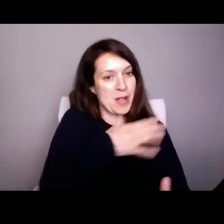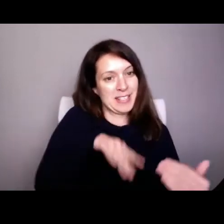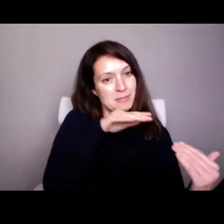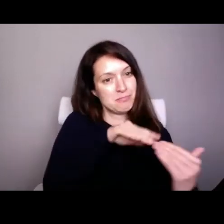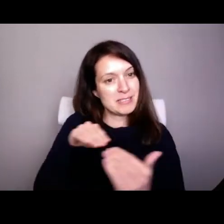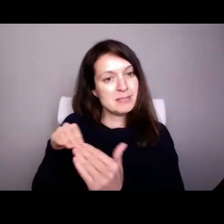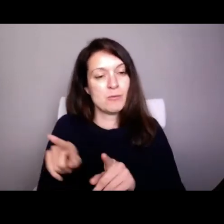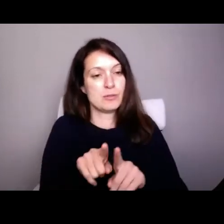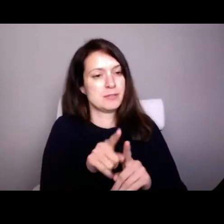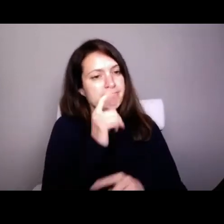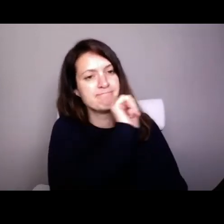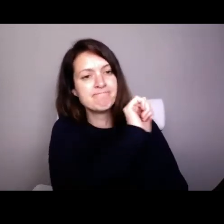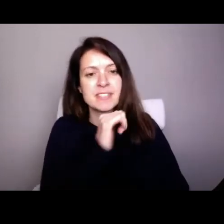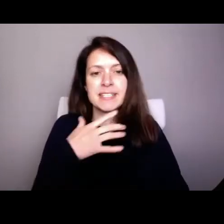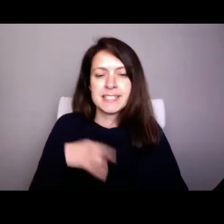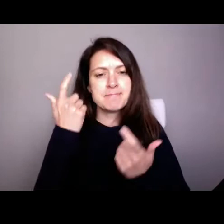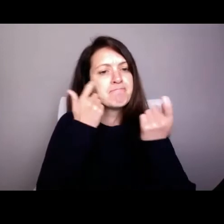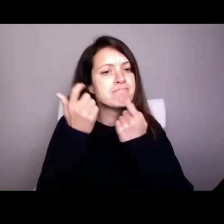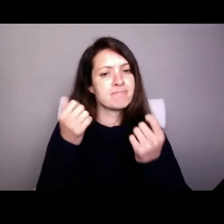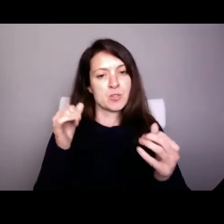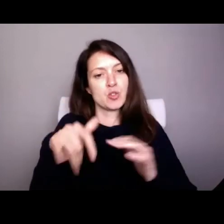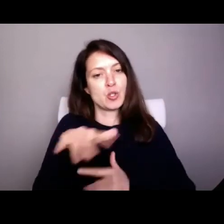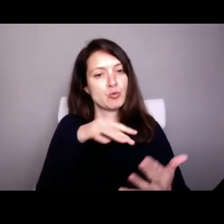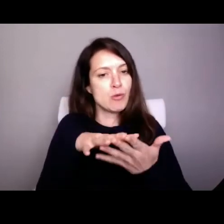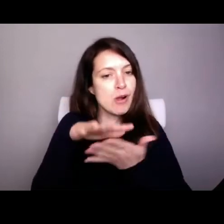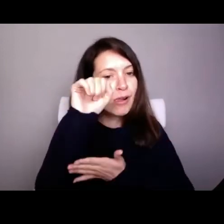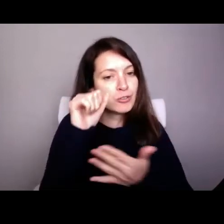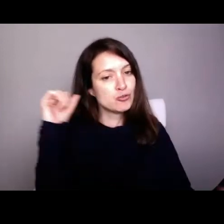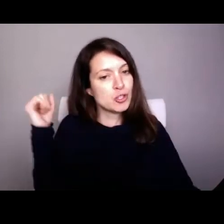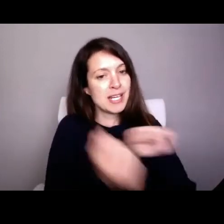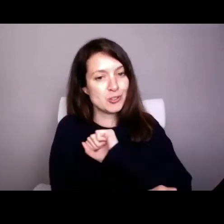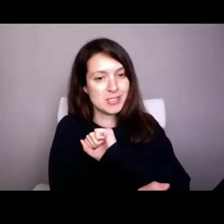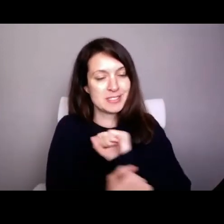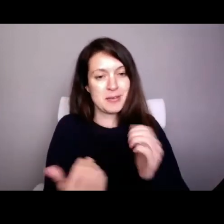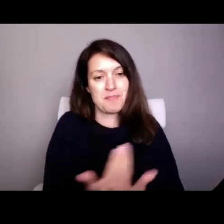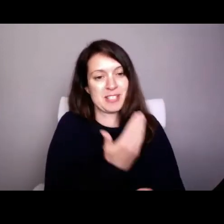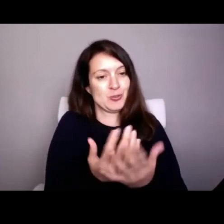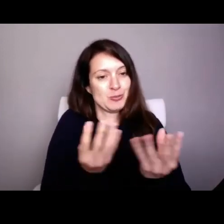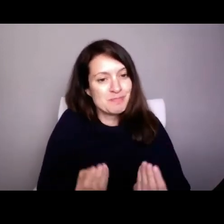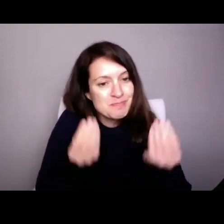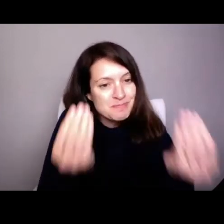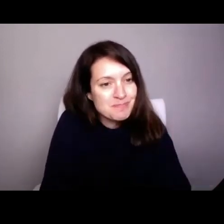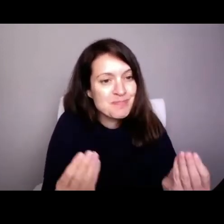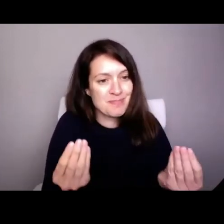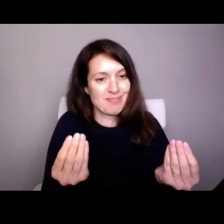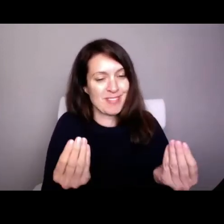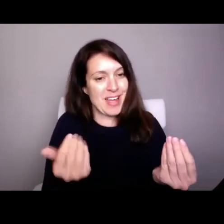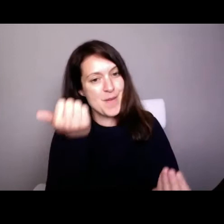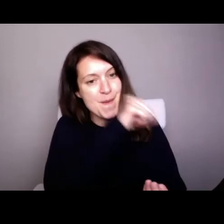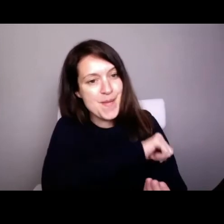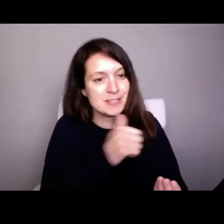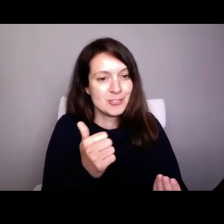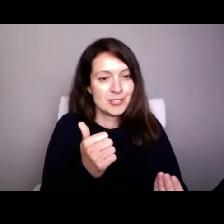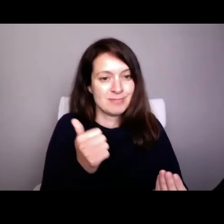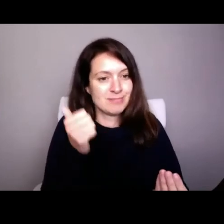to make some social changes around and some cultural changes, I guess, to equip societies with the knowledge and the means to implement things